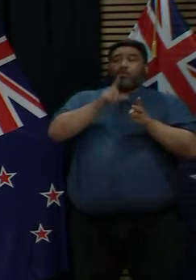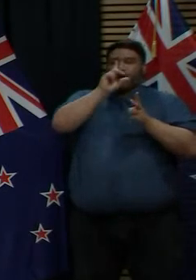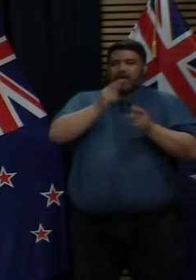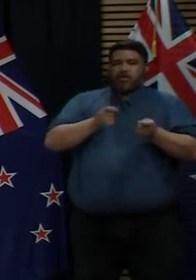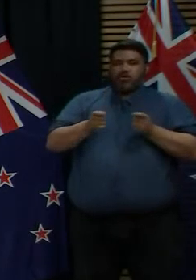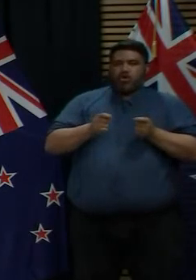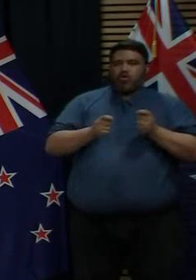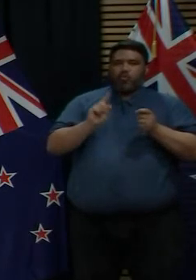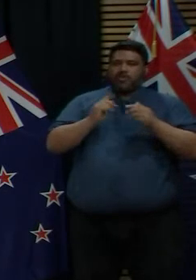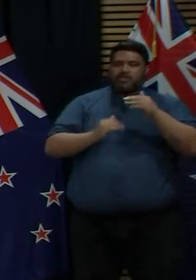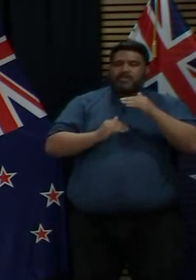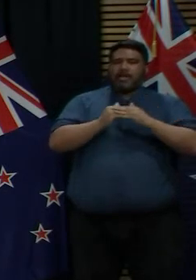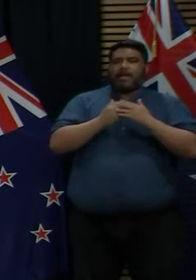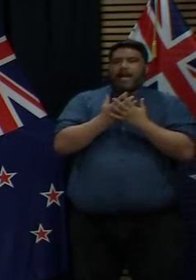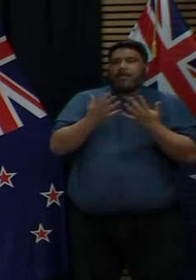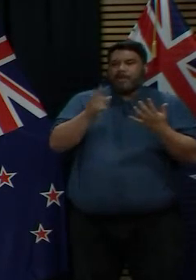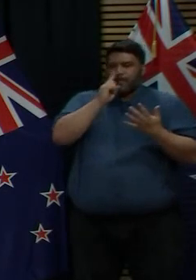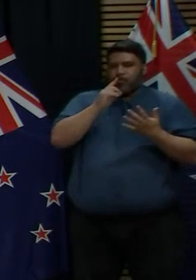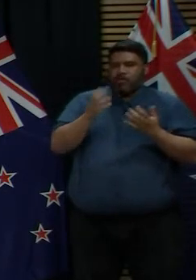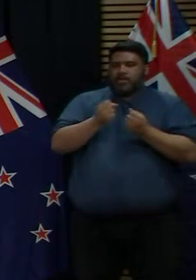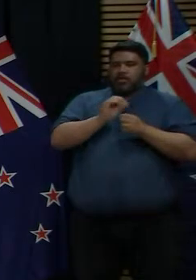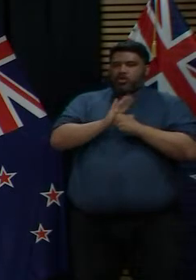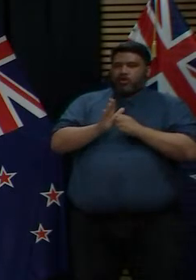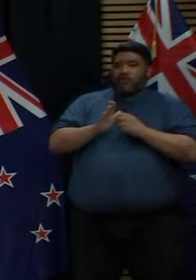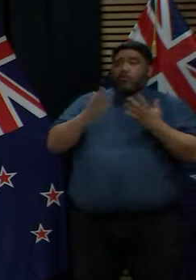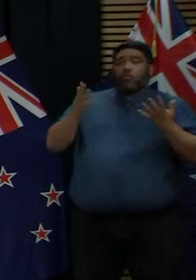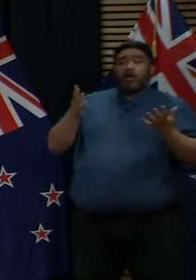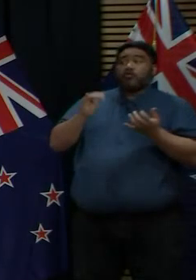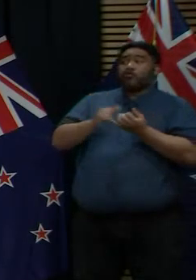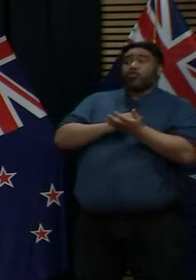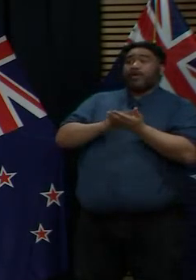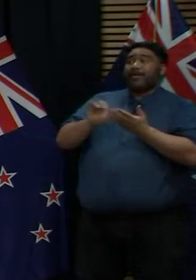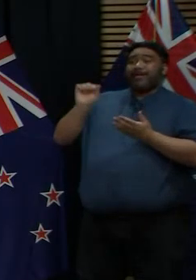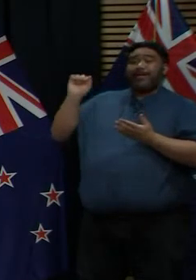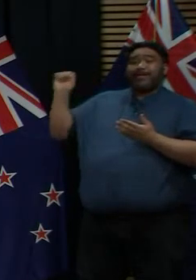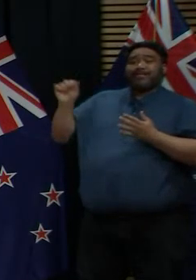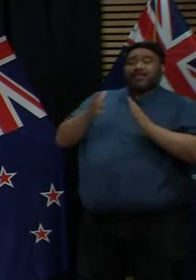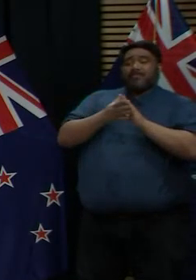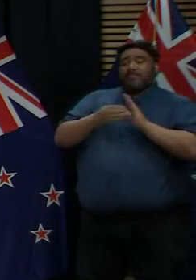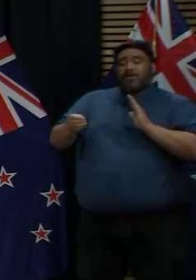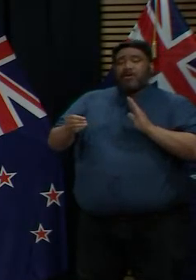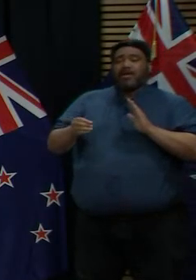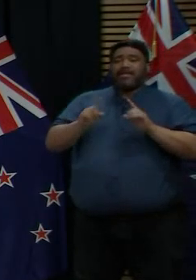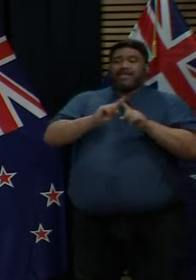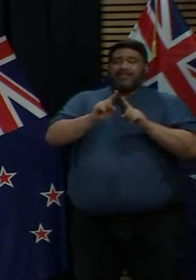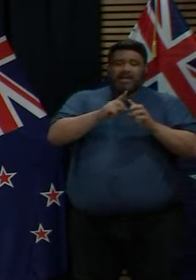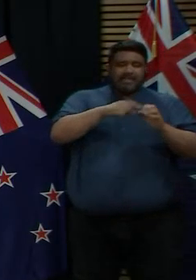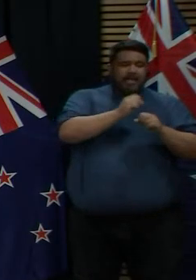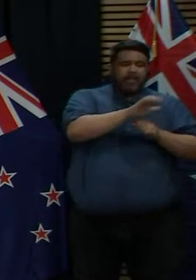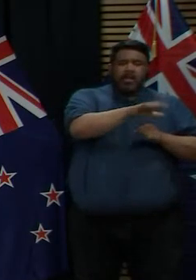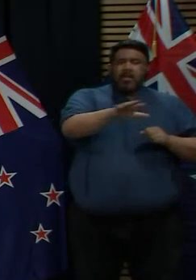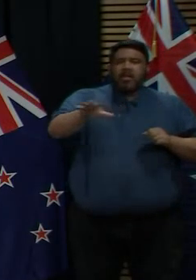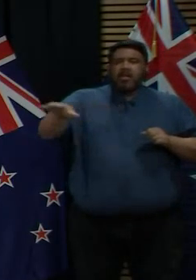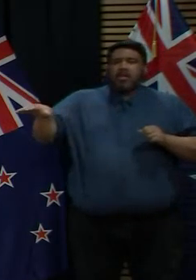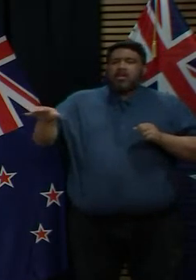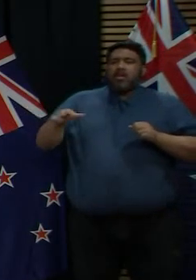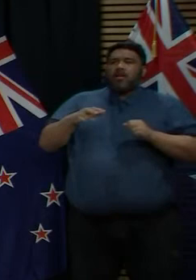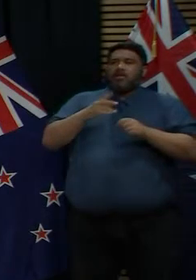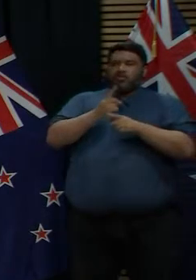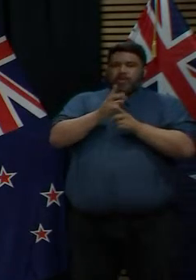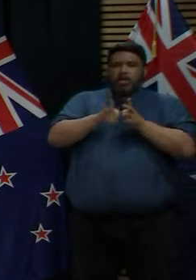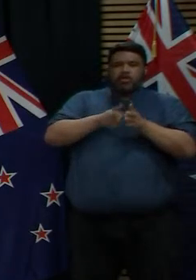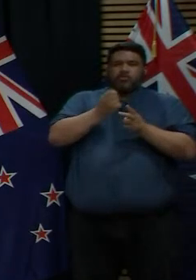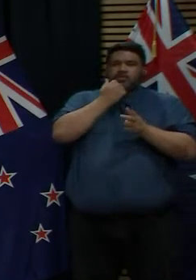that I know Shaun's modelling is doing is looking at, in the different scenarios, point out the hospitalisation numbers